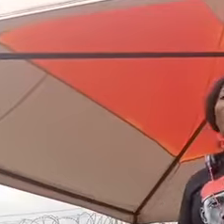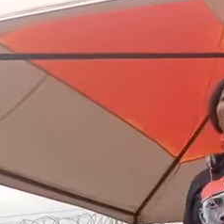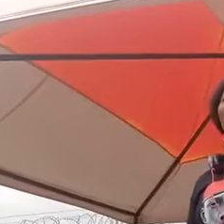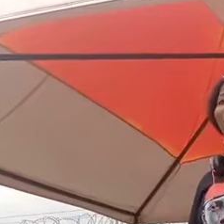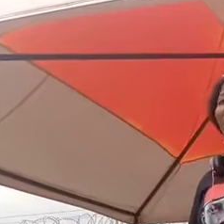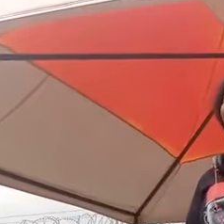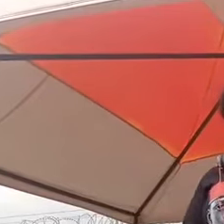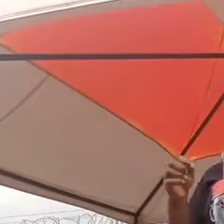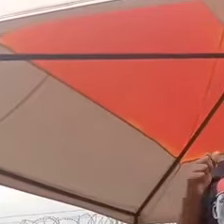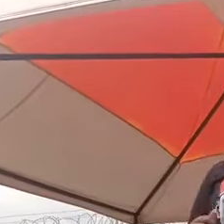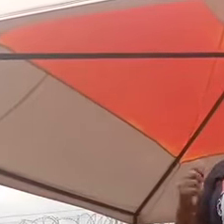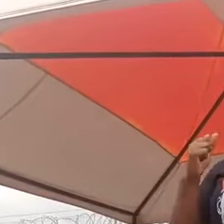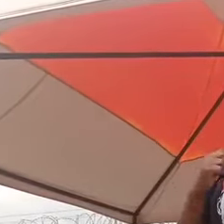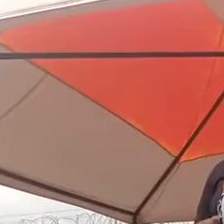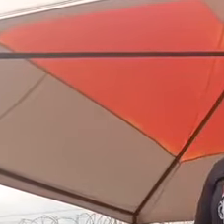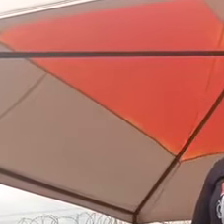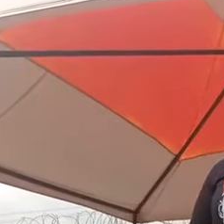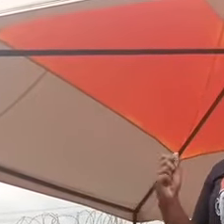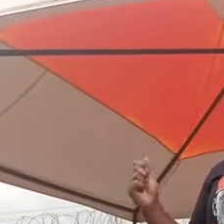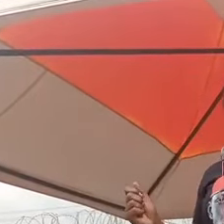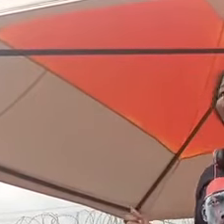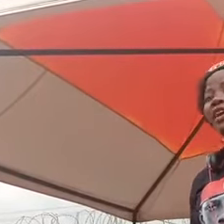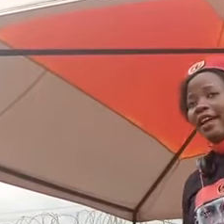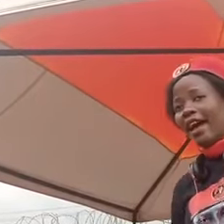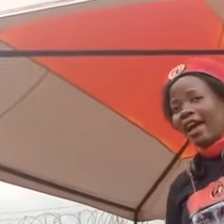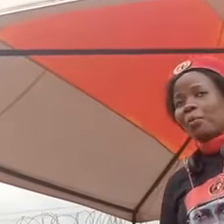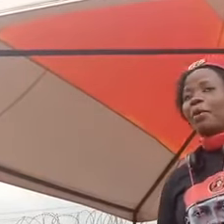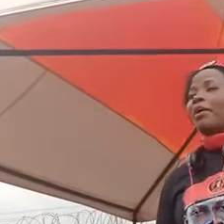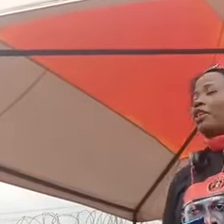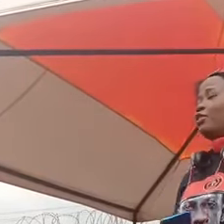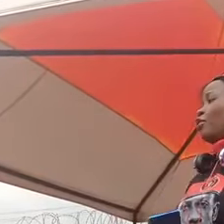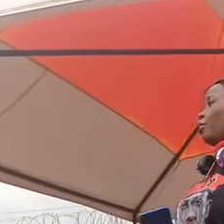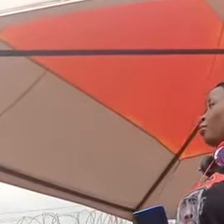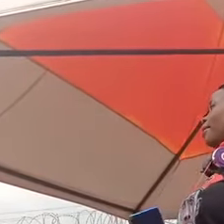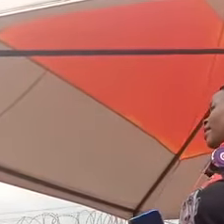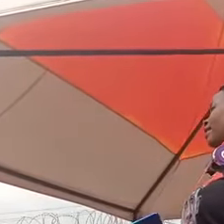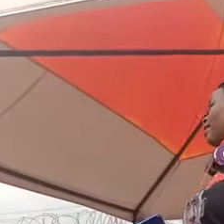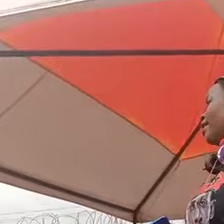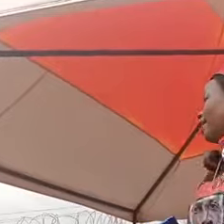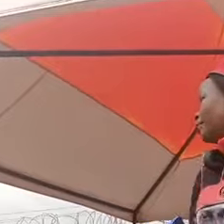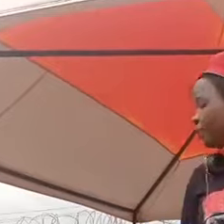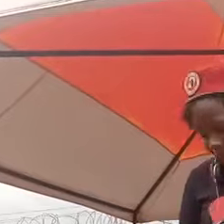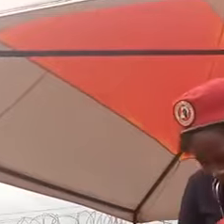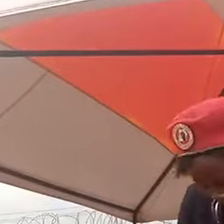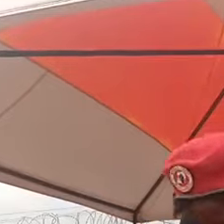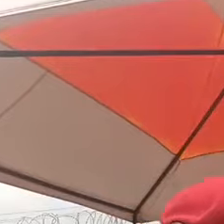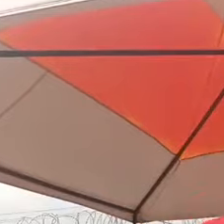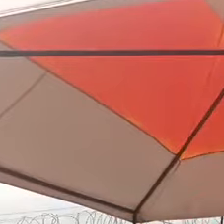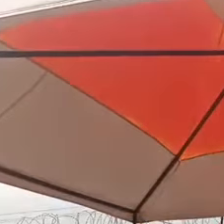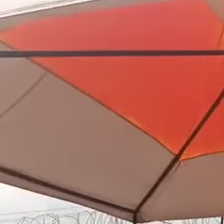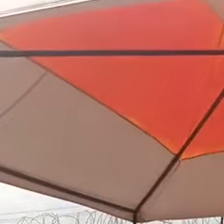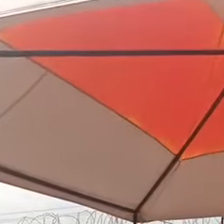twetegekere Uganda empya ng'omulamwa gwaffe we guli nti a new Uganda mwebale nnyo mwebalire ddala